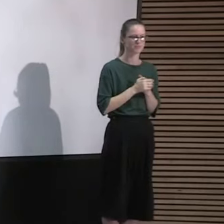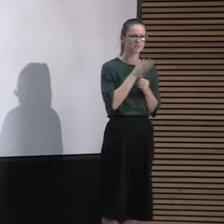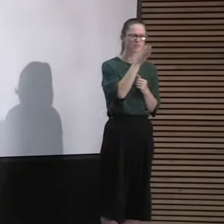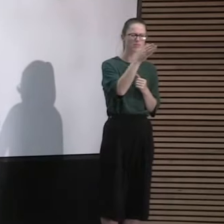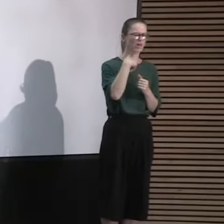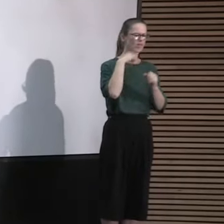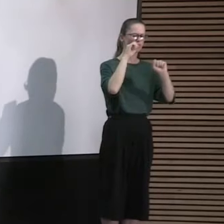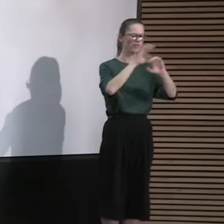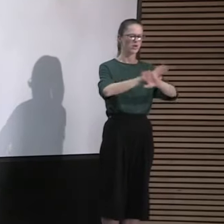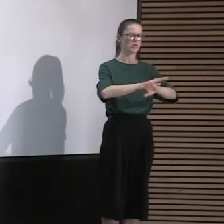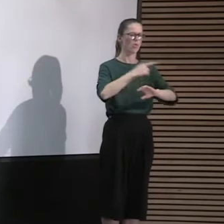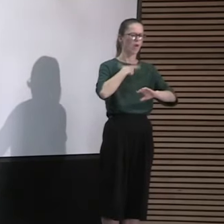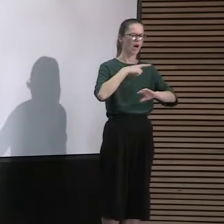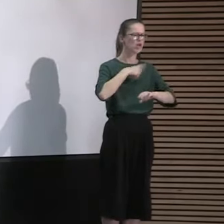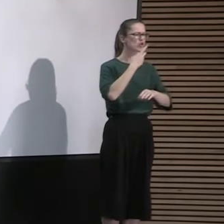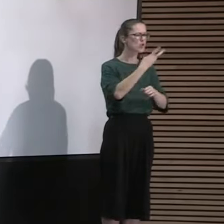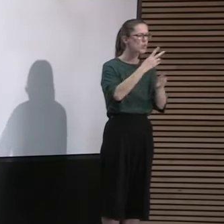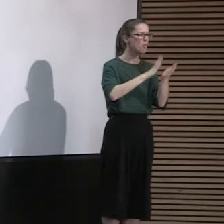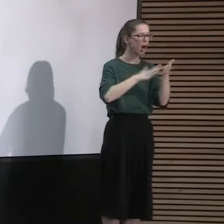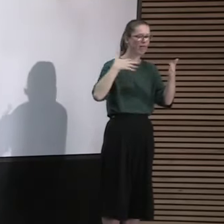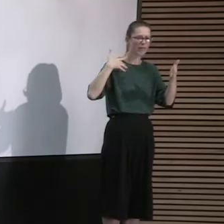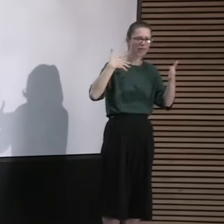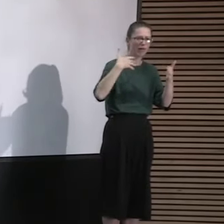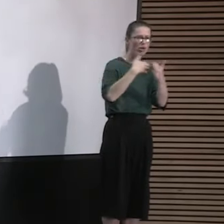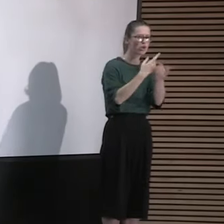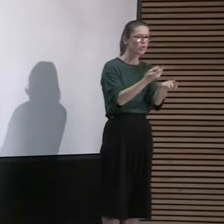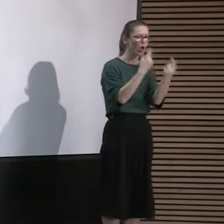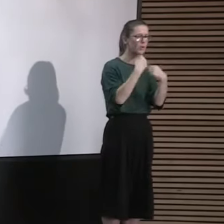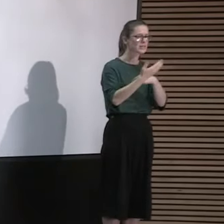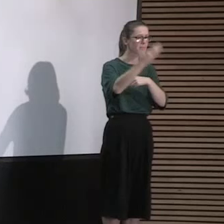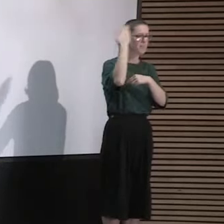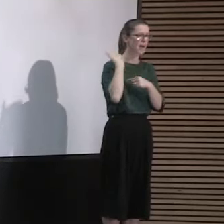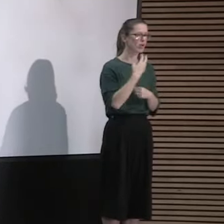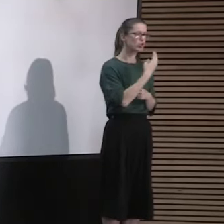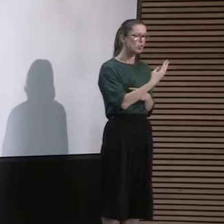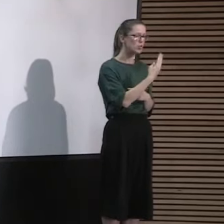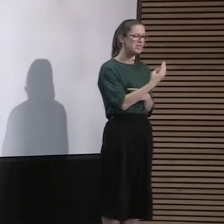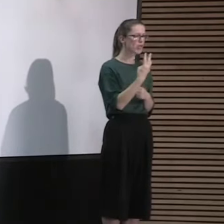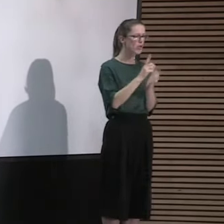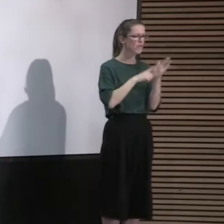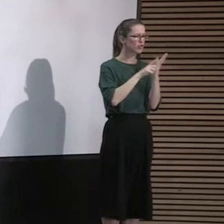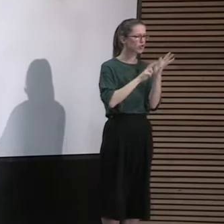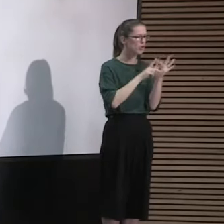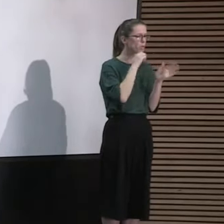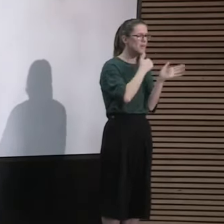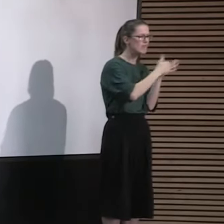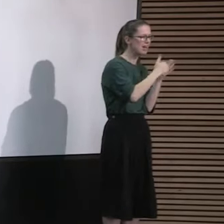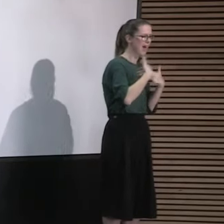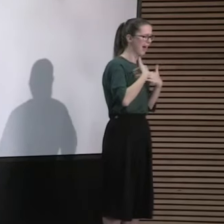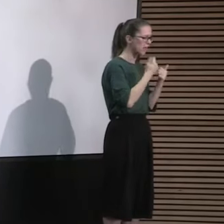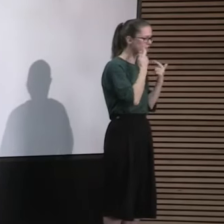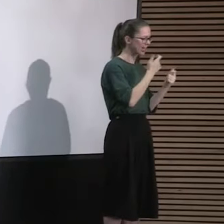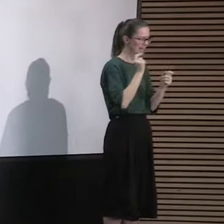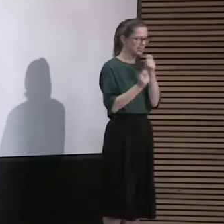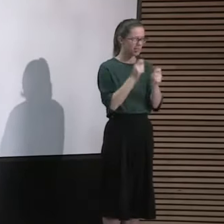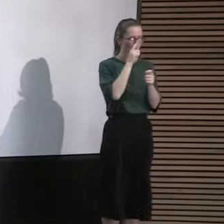bit confused as to why it's taken 2 months to do that when we were told on the 23rd of June that regular health check and